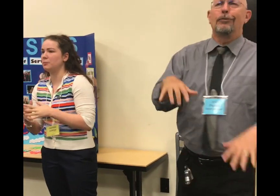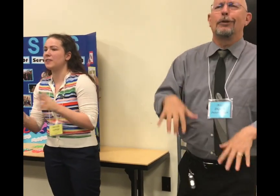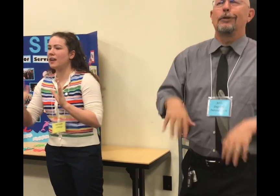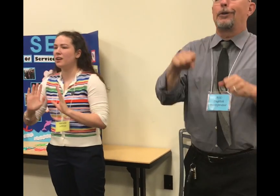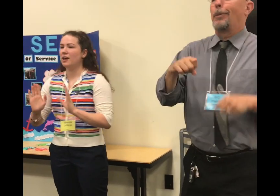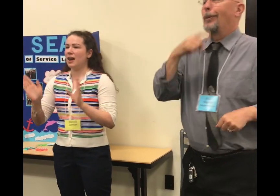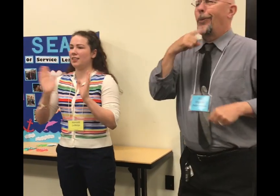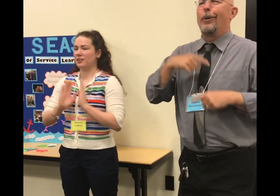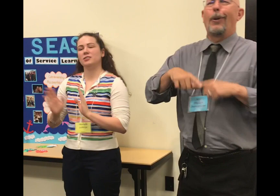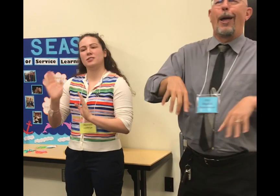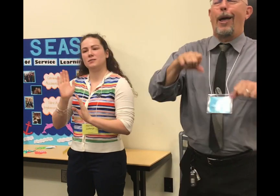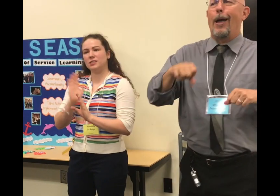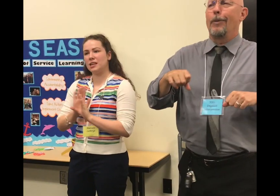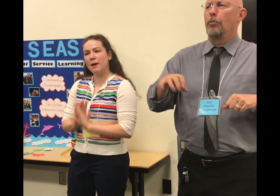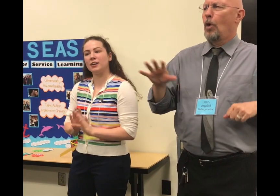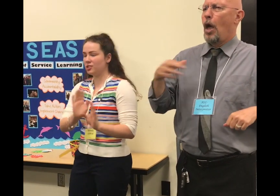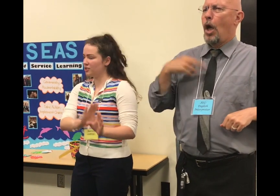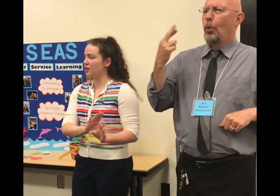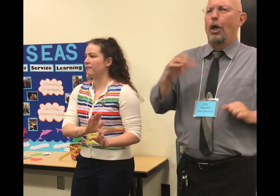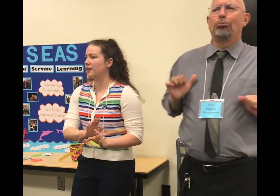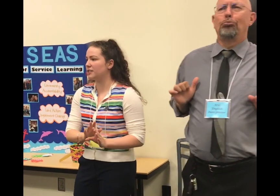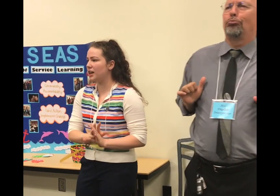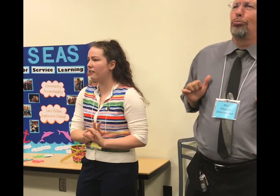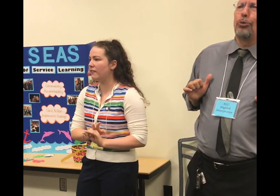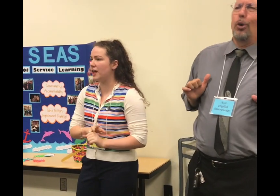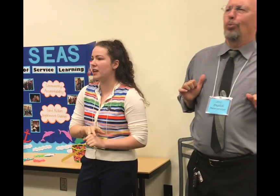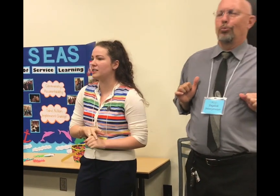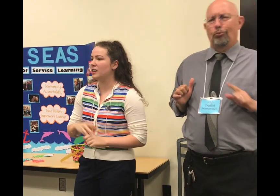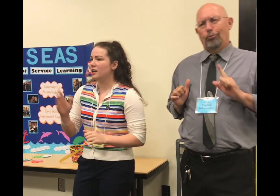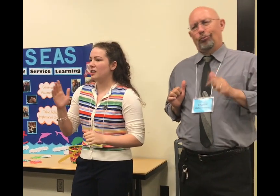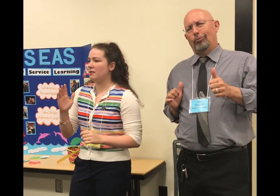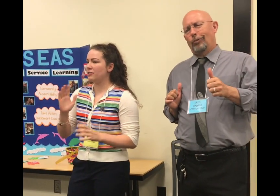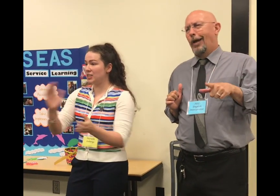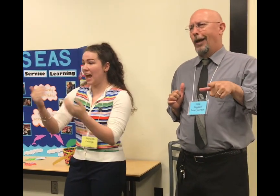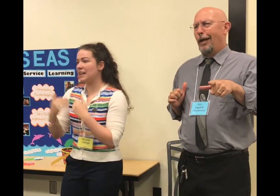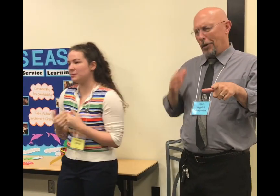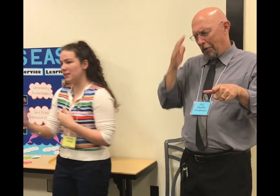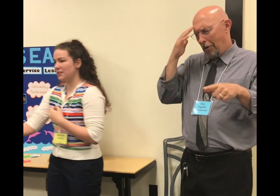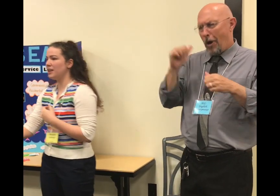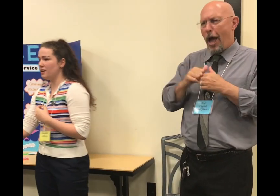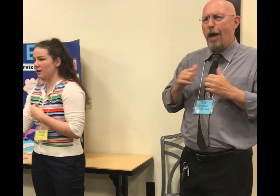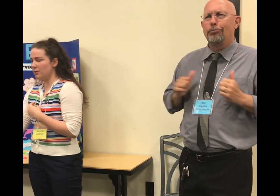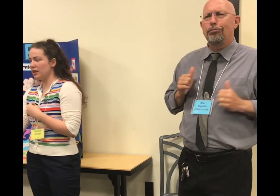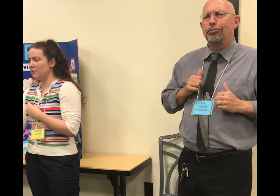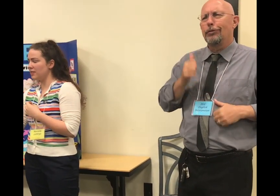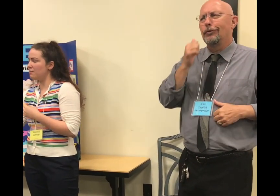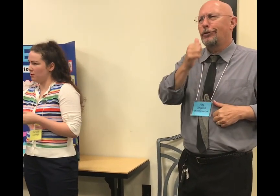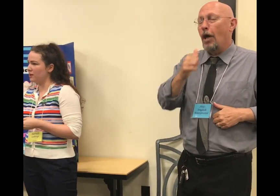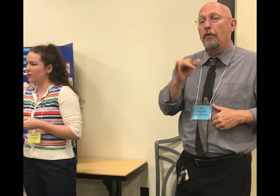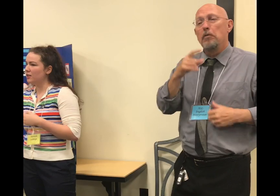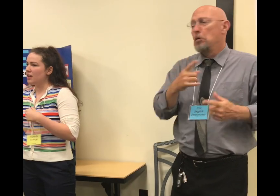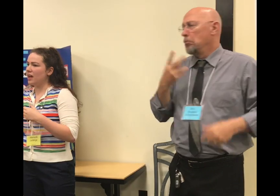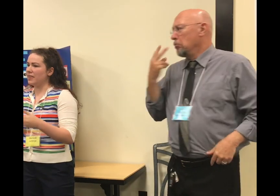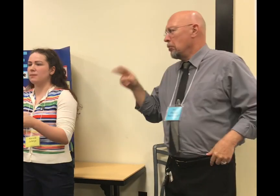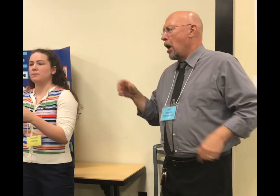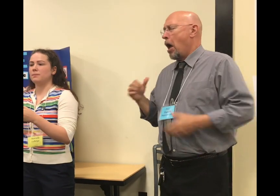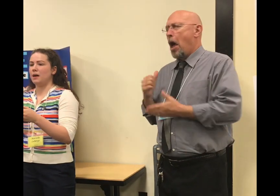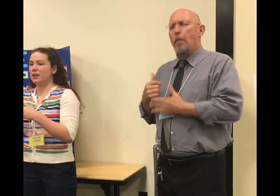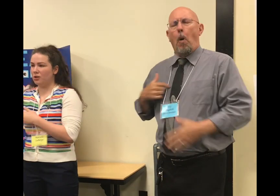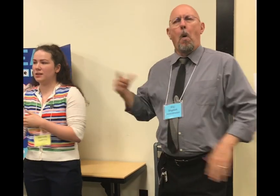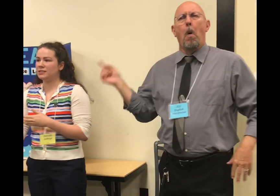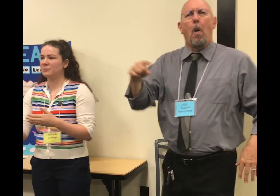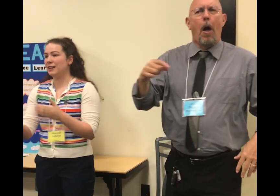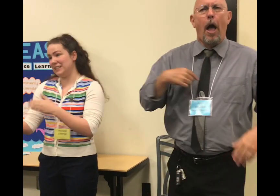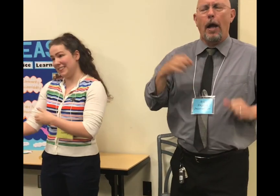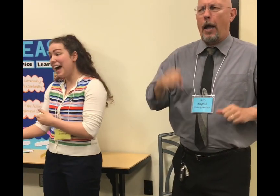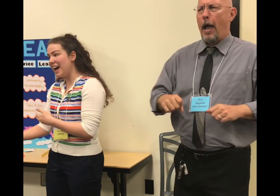hearing individual. But then I learned to stay back. She can talk for herself, and if she asks me to communicate with them, I will. And then